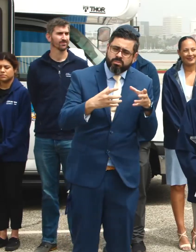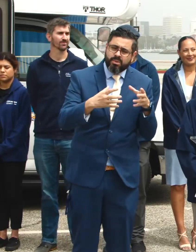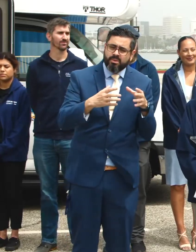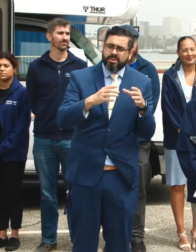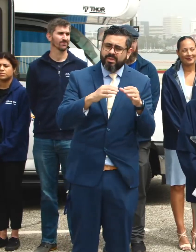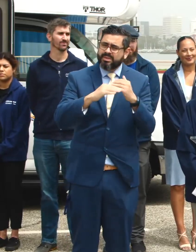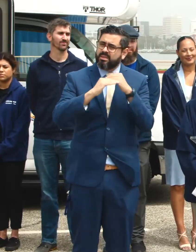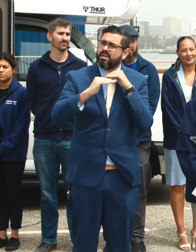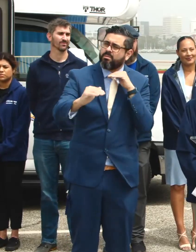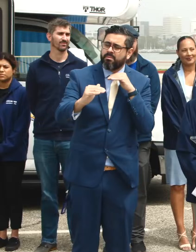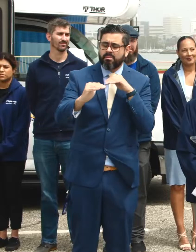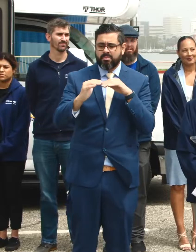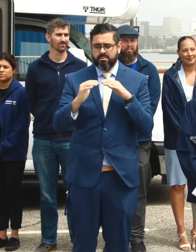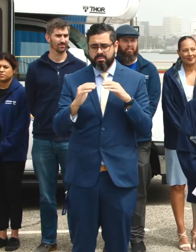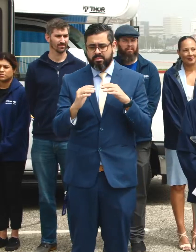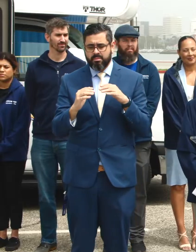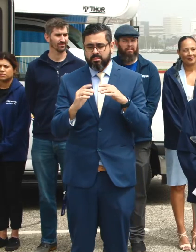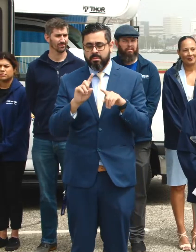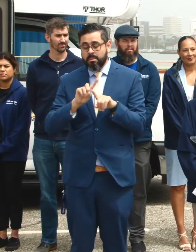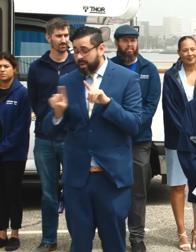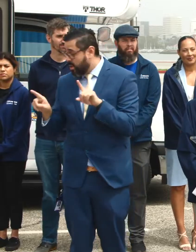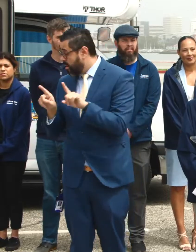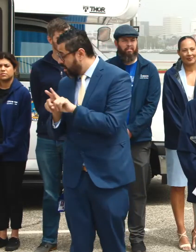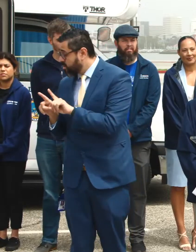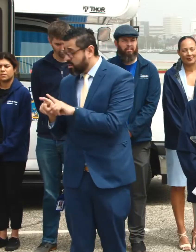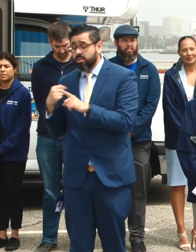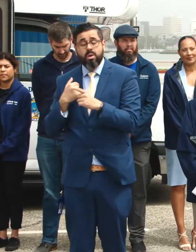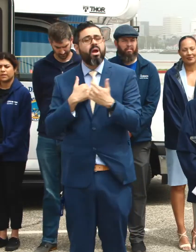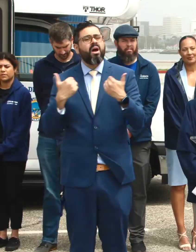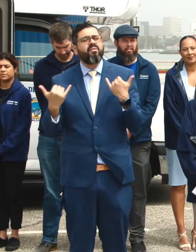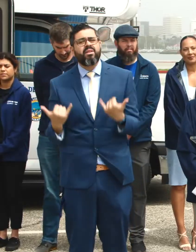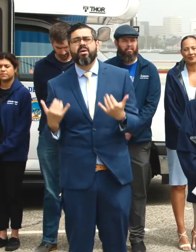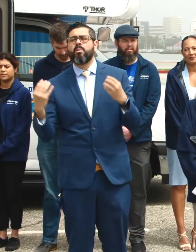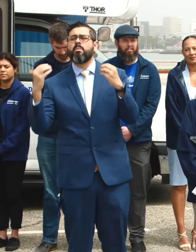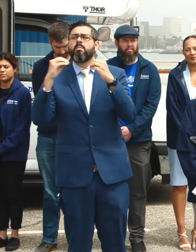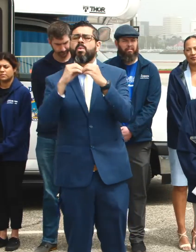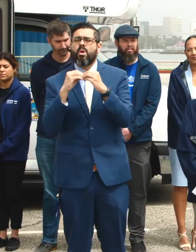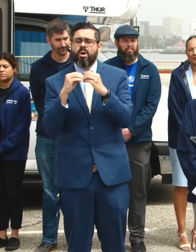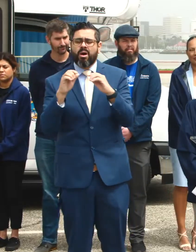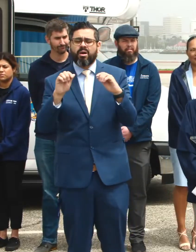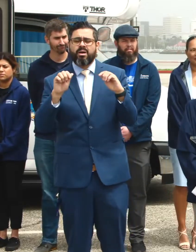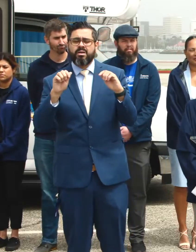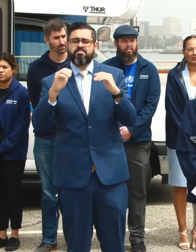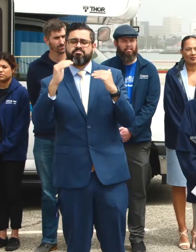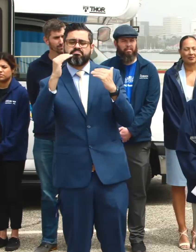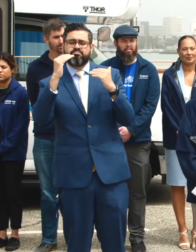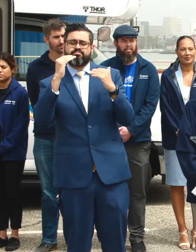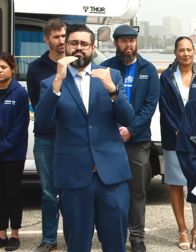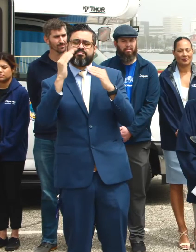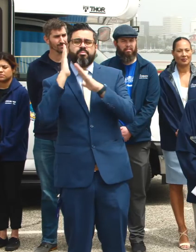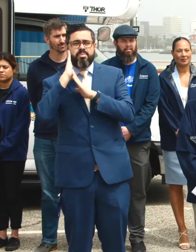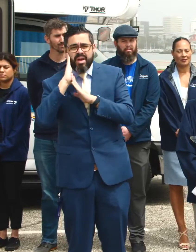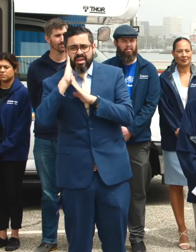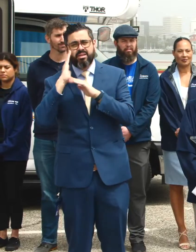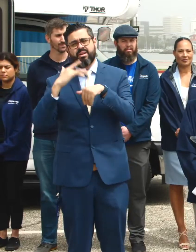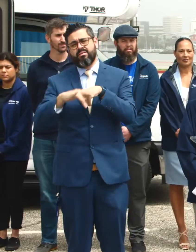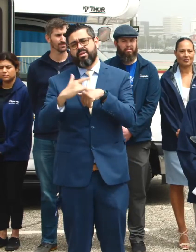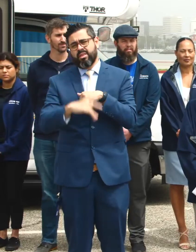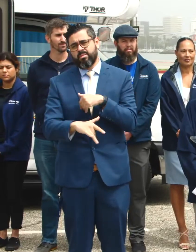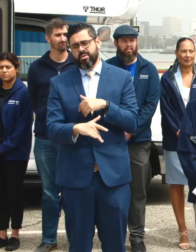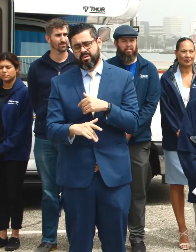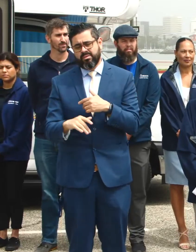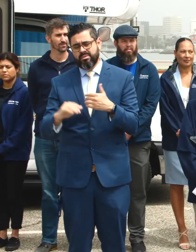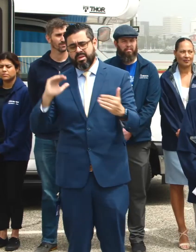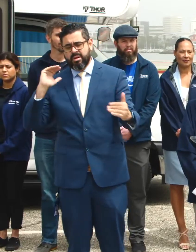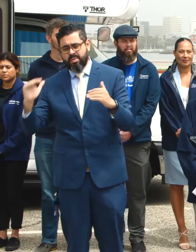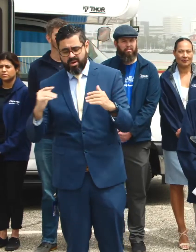and normalize. But additionally, we have way more capacity now than we had at the beginning of 2020 through